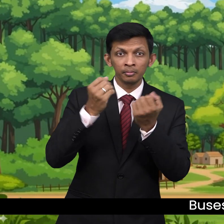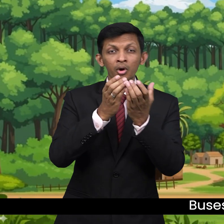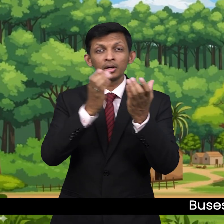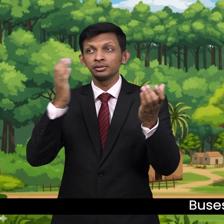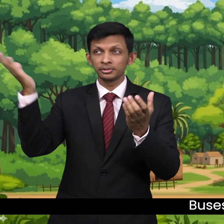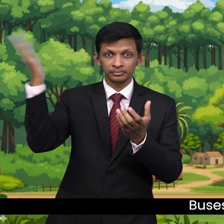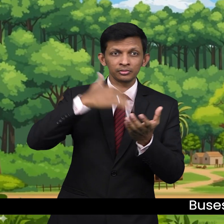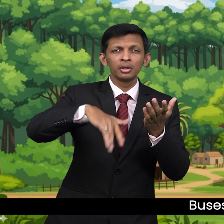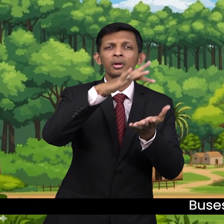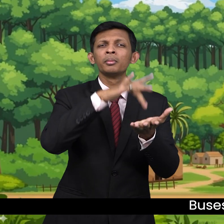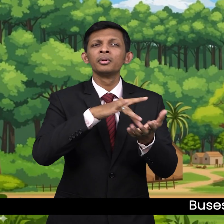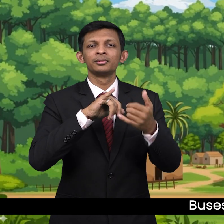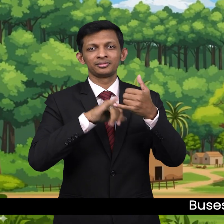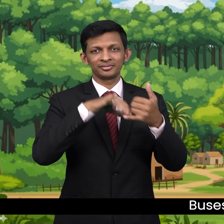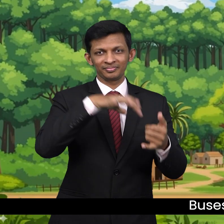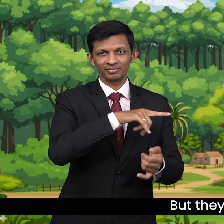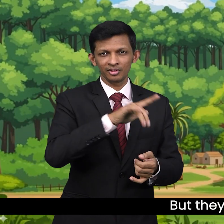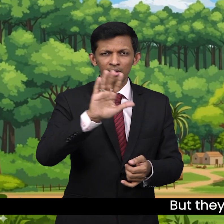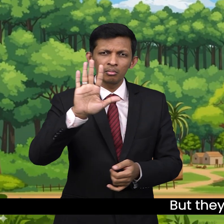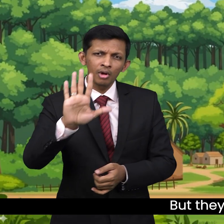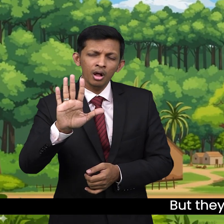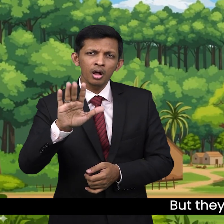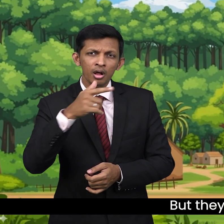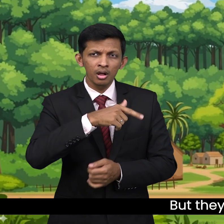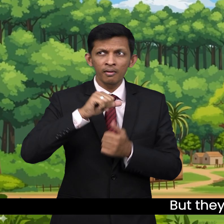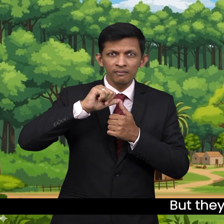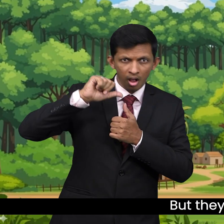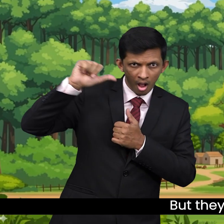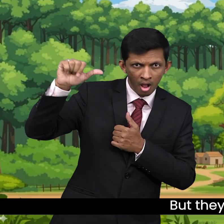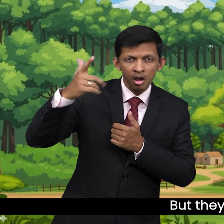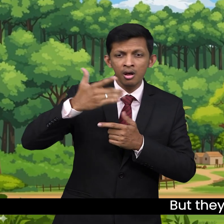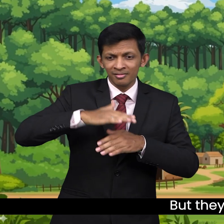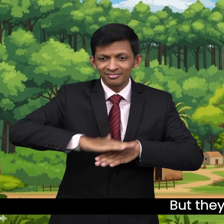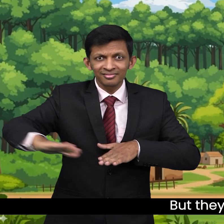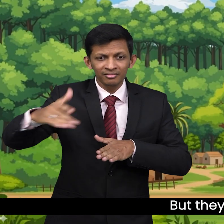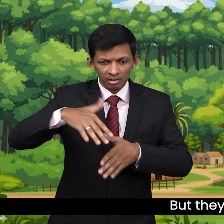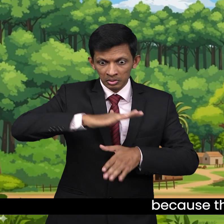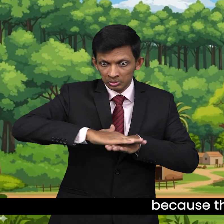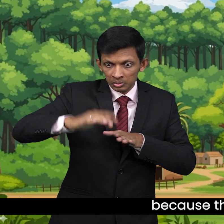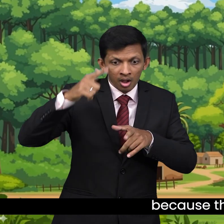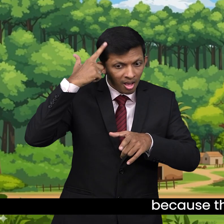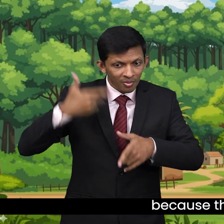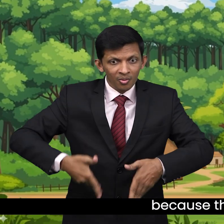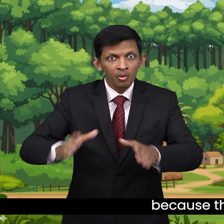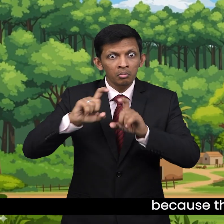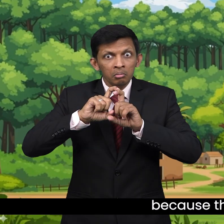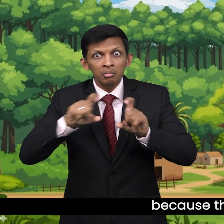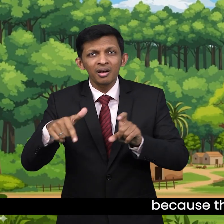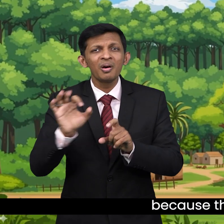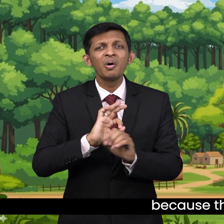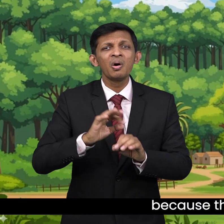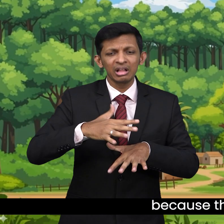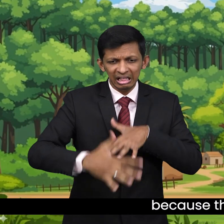Buses come to Suraram, but they don't go too far away because there are no